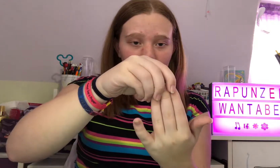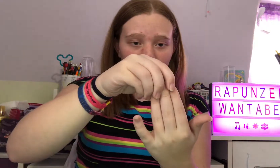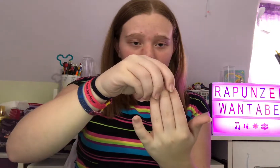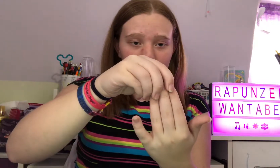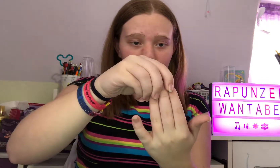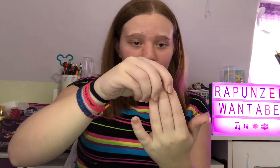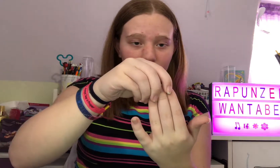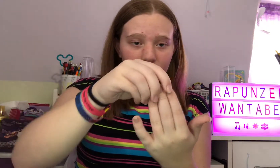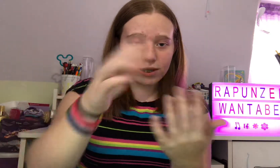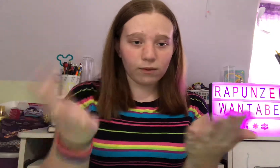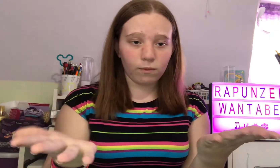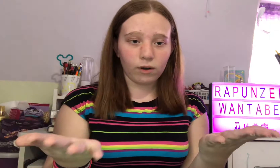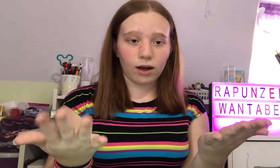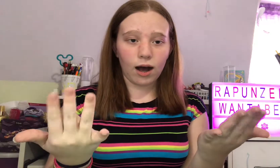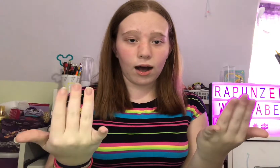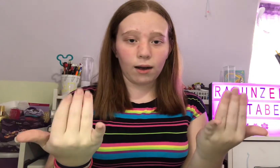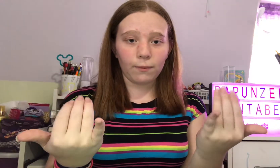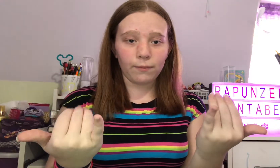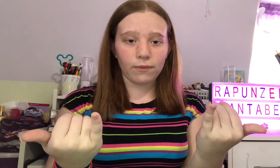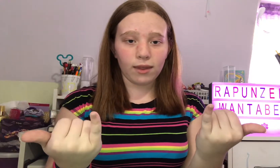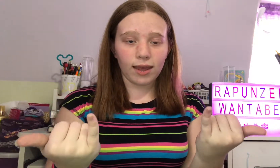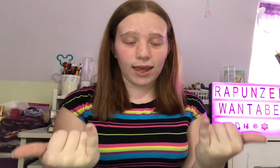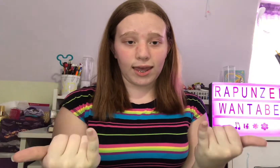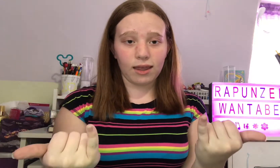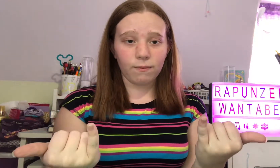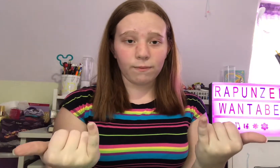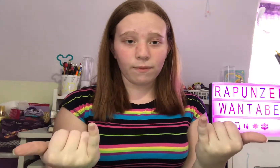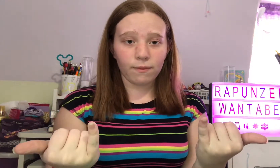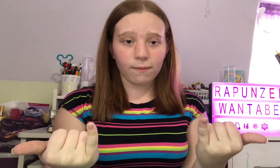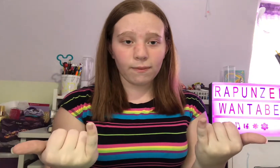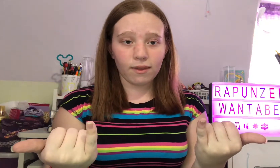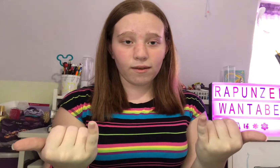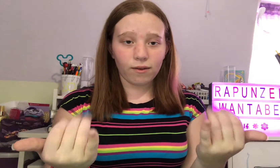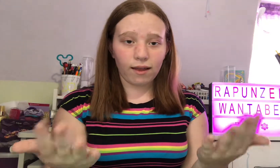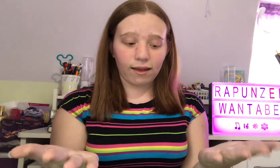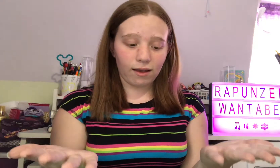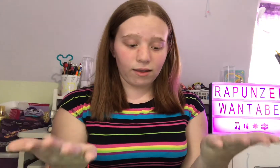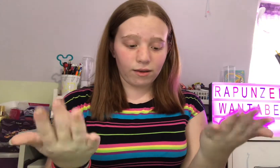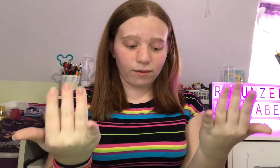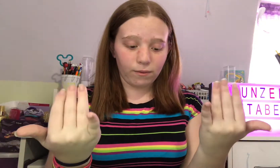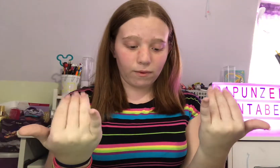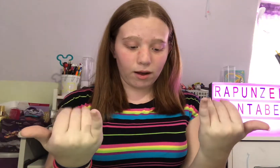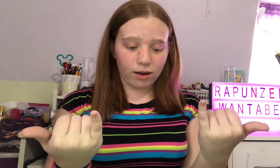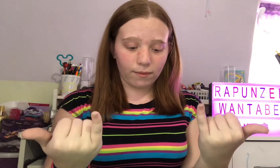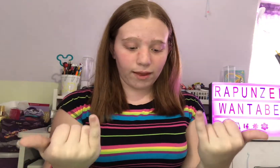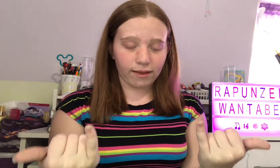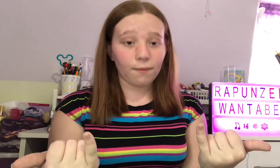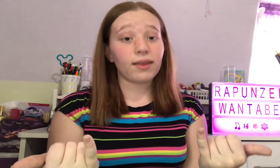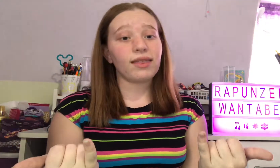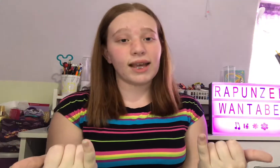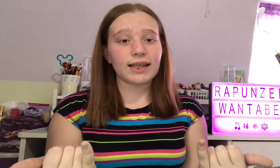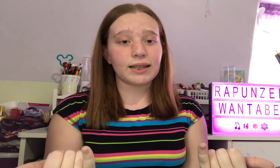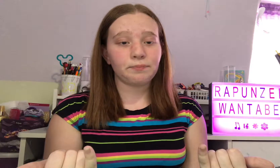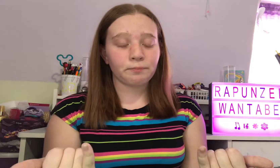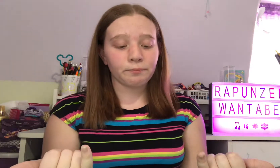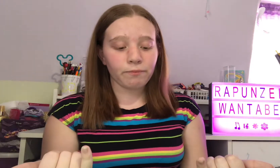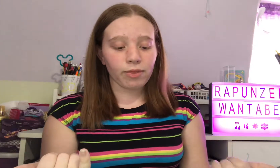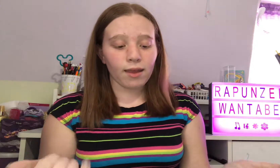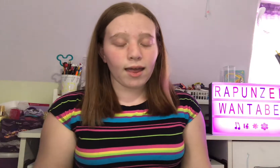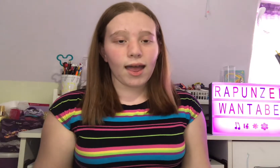all these three fingers will come in. So that's how you do, has come to this.